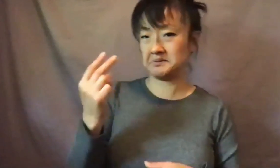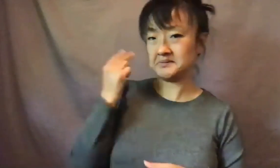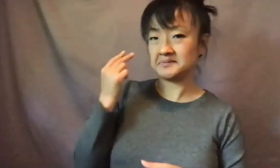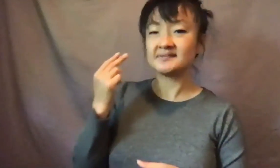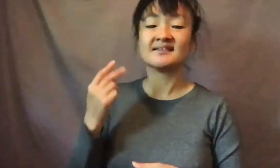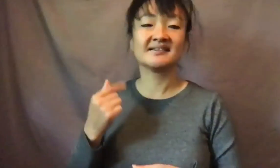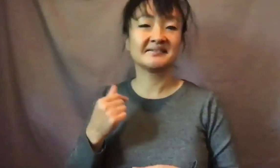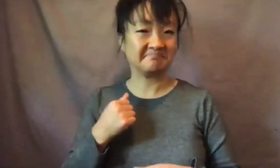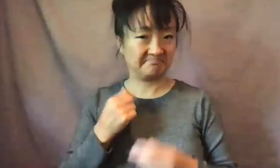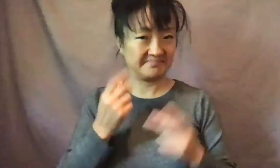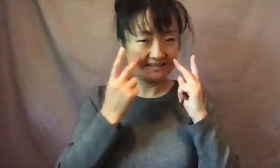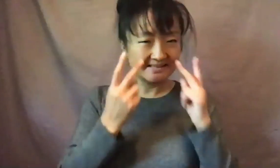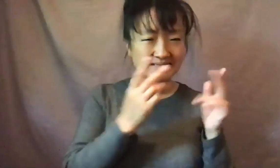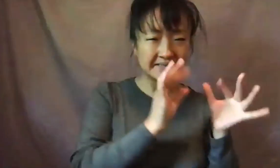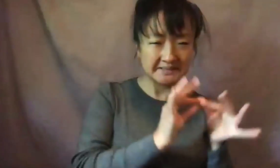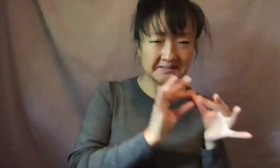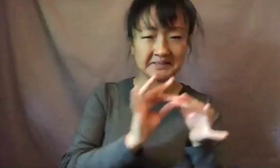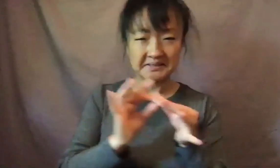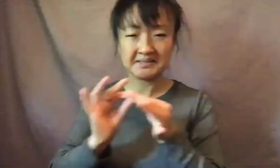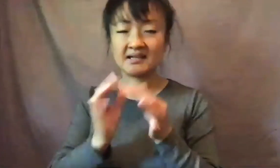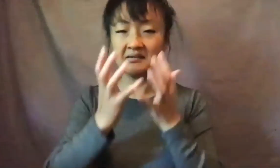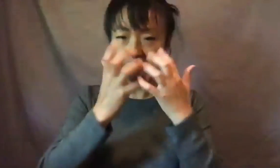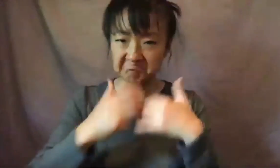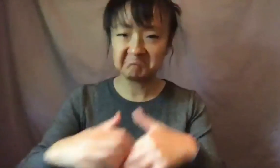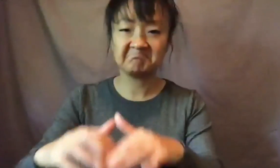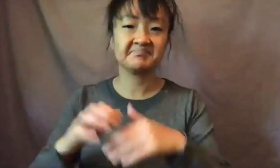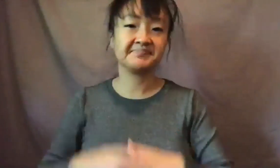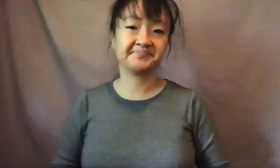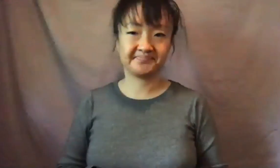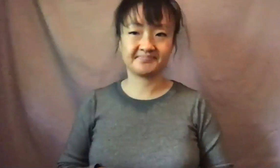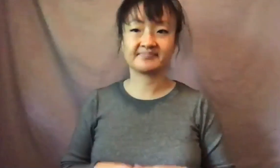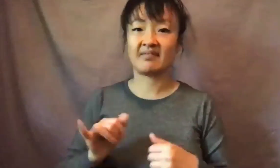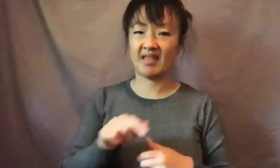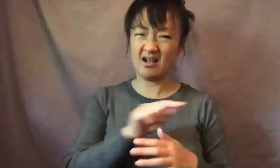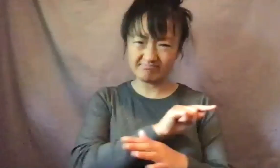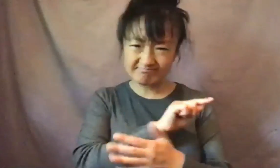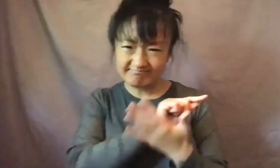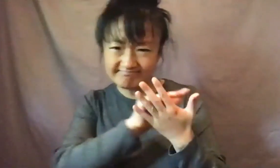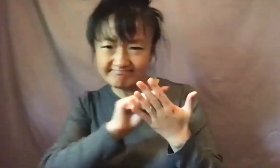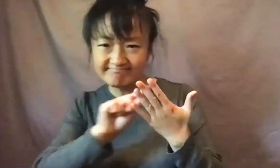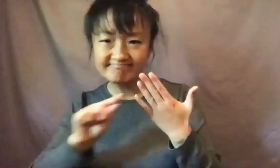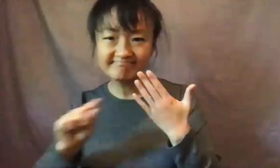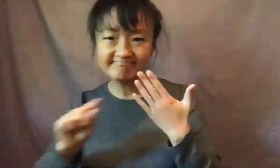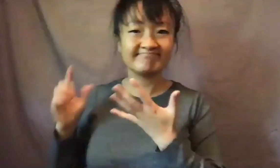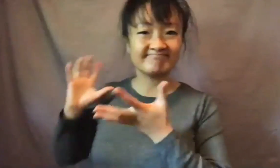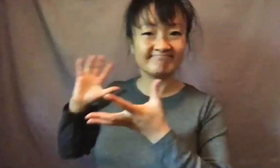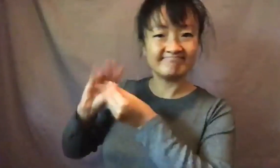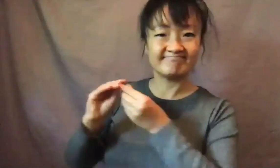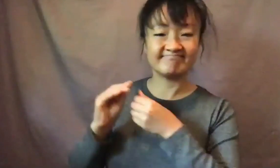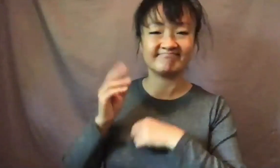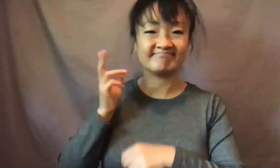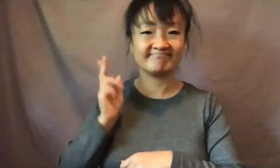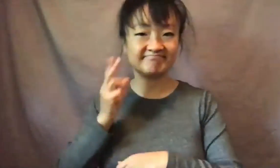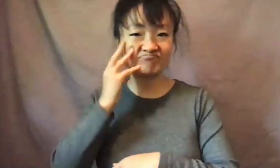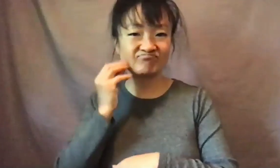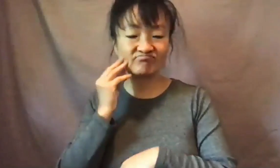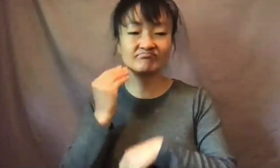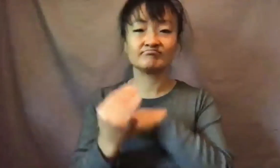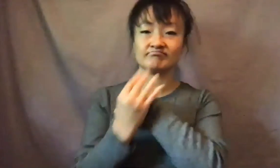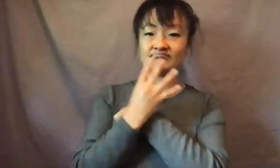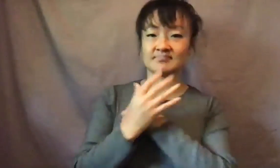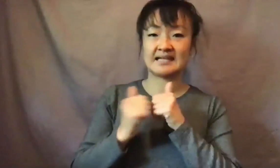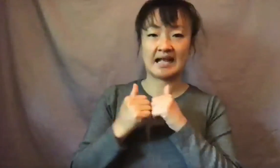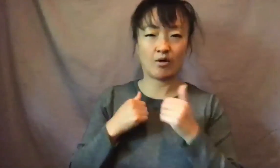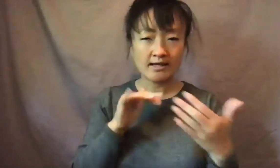how everything really did line up and informs the way that I continue to study, the way that I teach, and the way